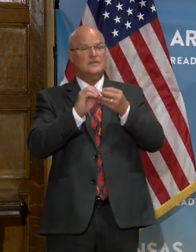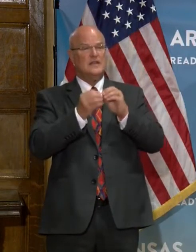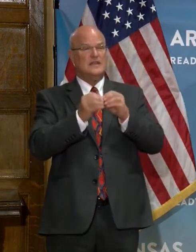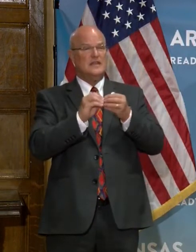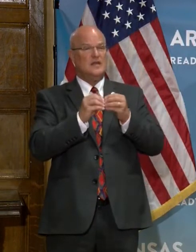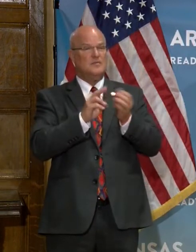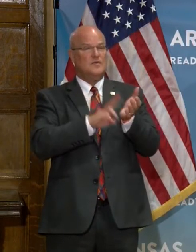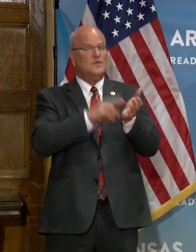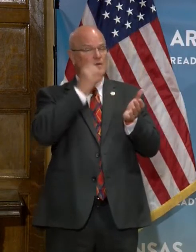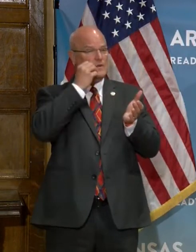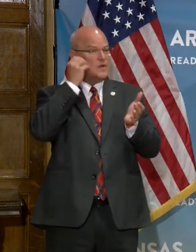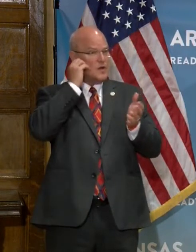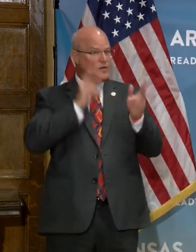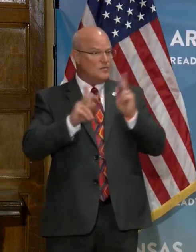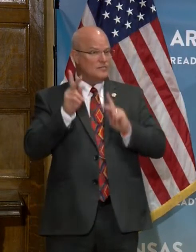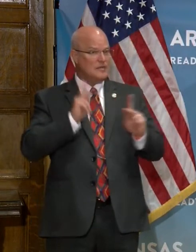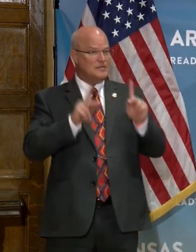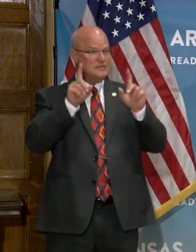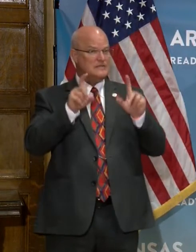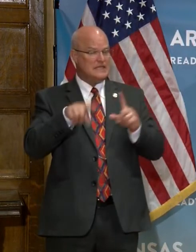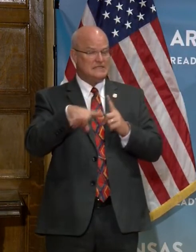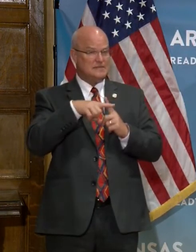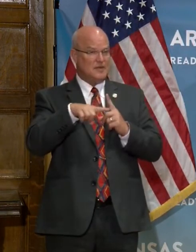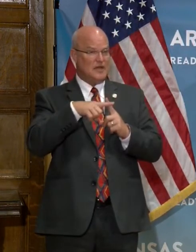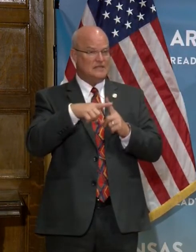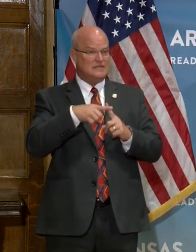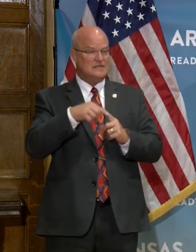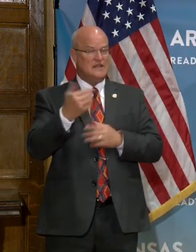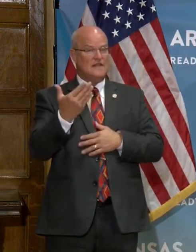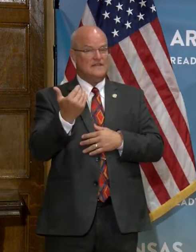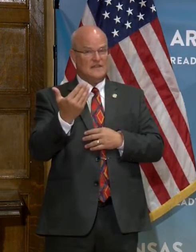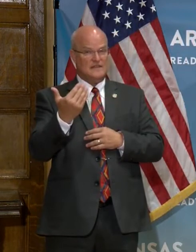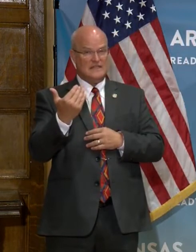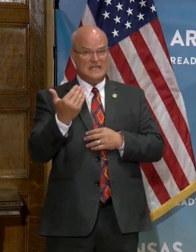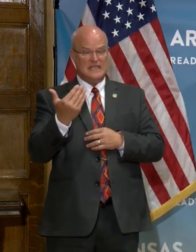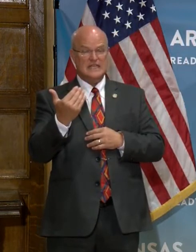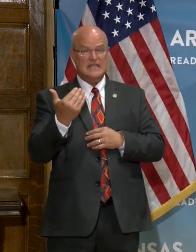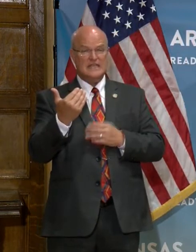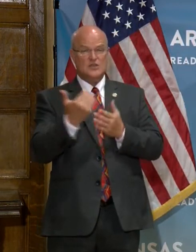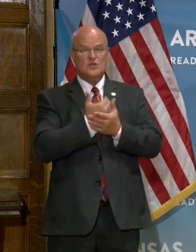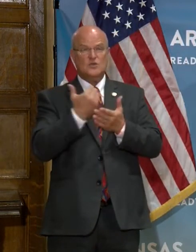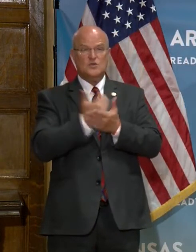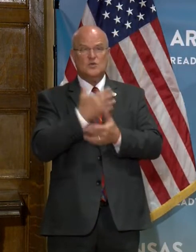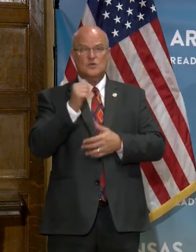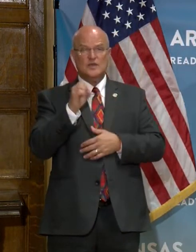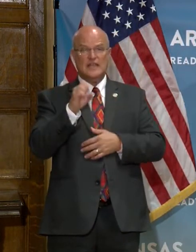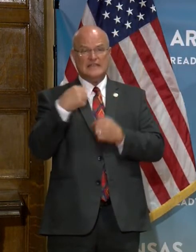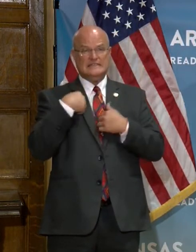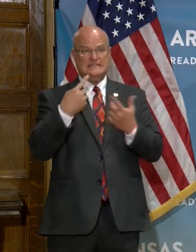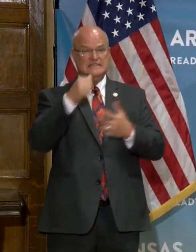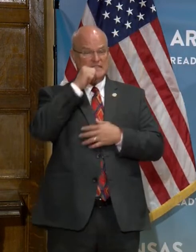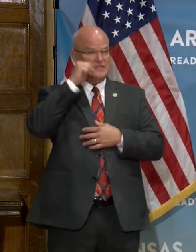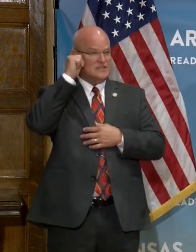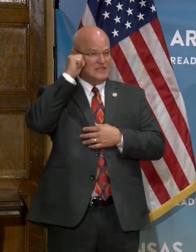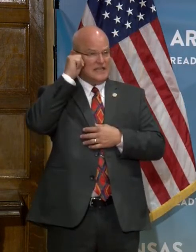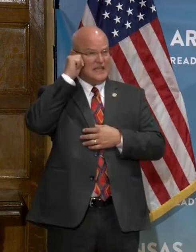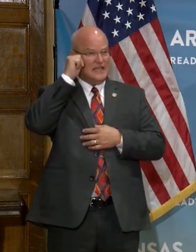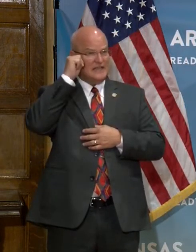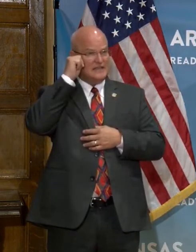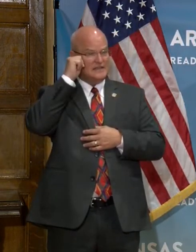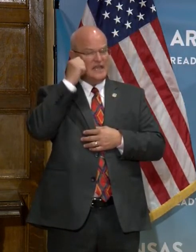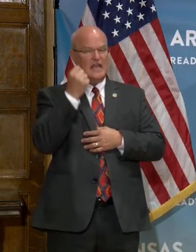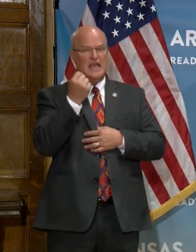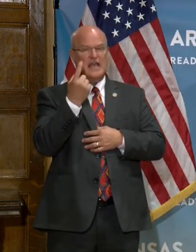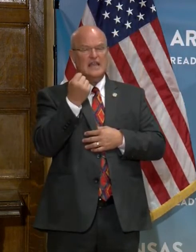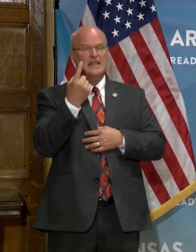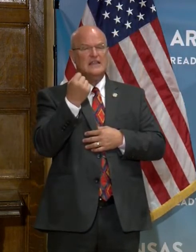of nursing home residents that have tested positive. We've had 15 new cases since yesterday and 11 nursing